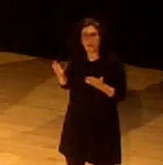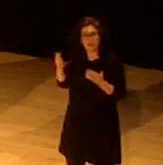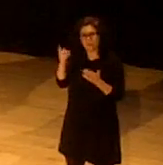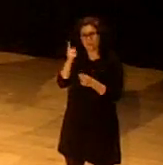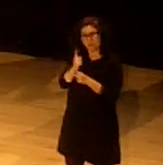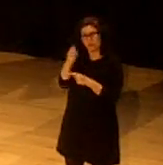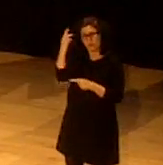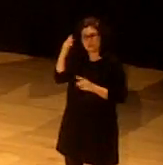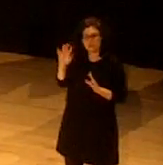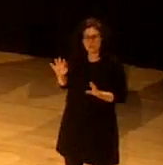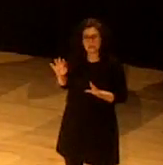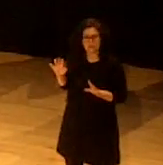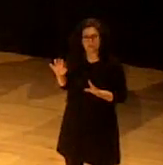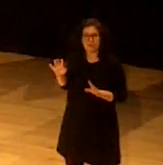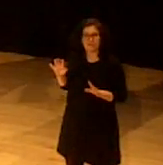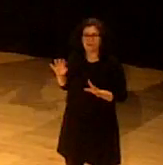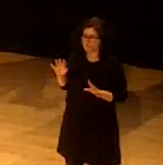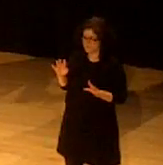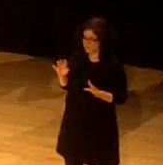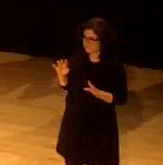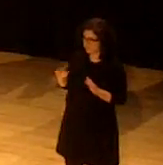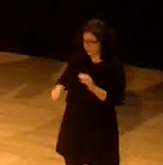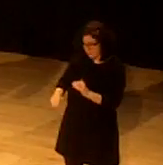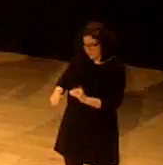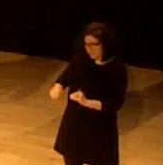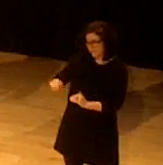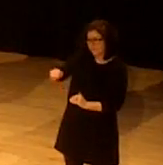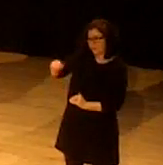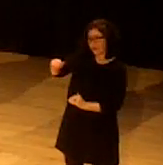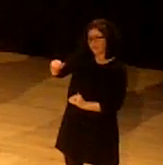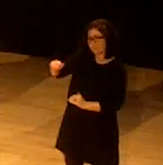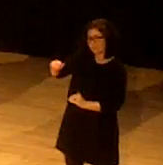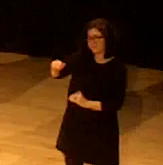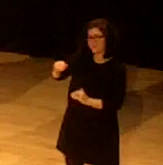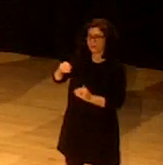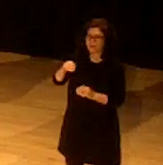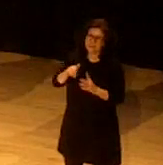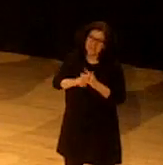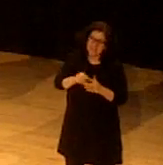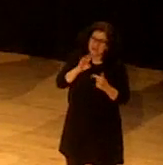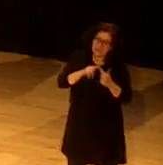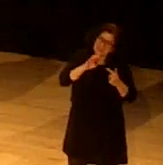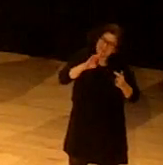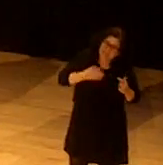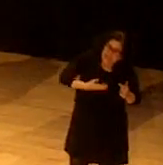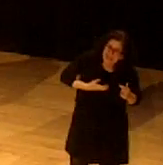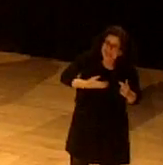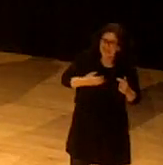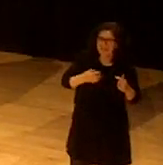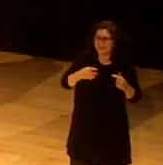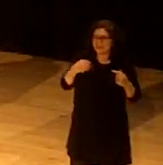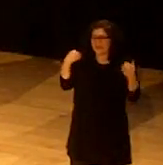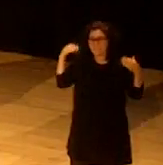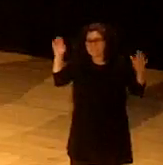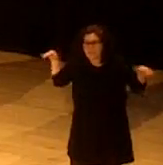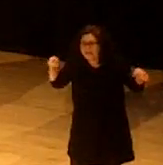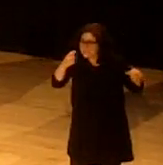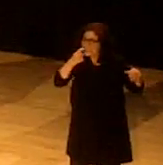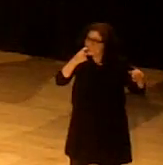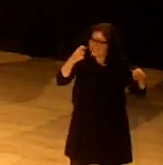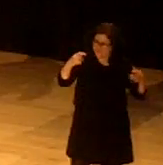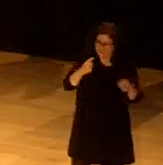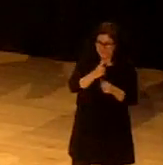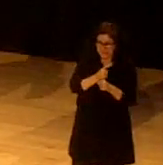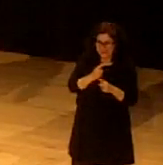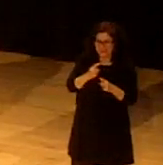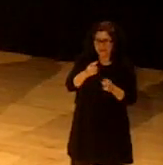that further and we go from fairies or magical beings to this thing we call God.